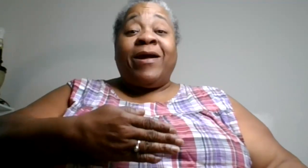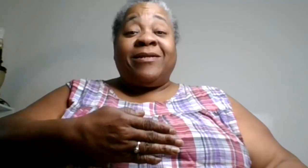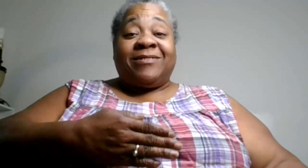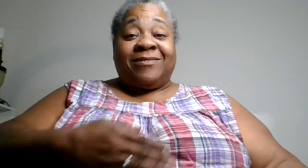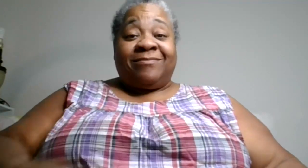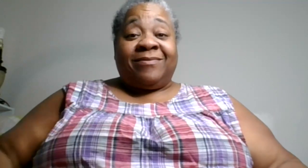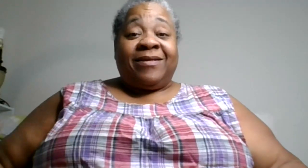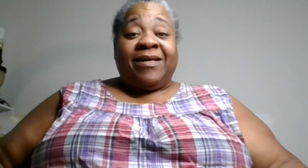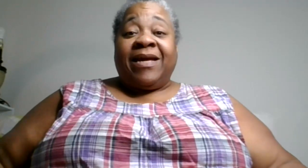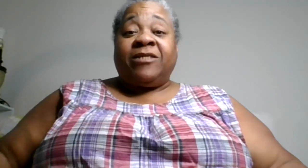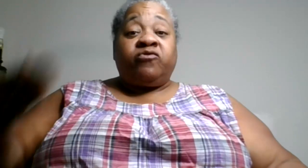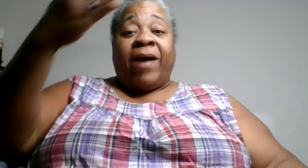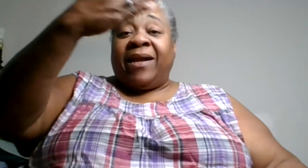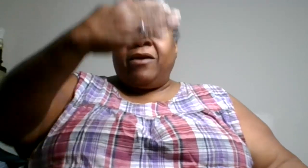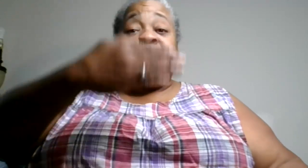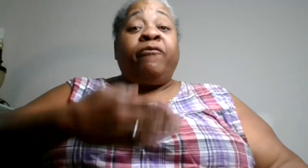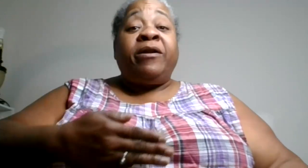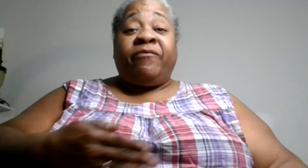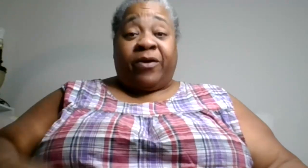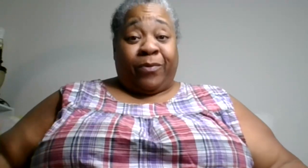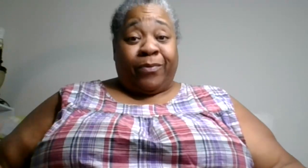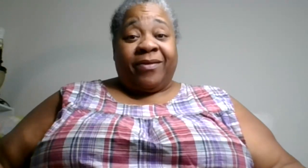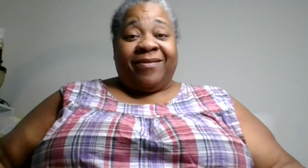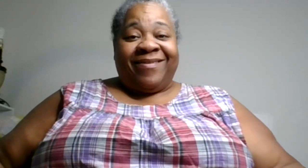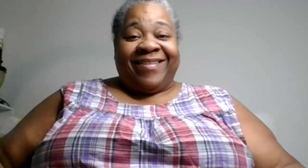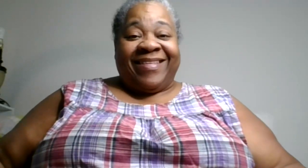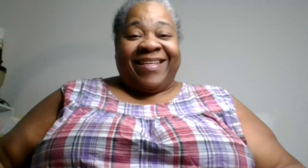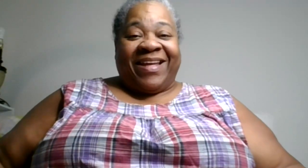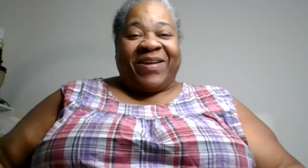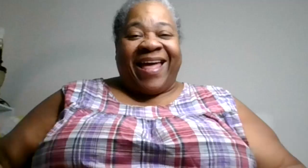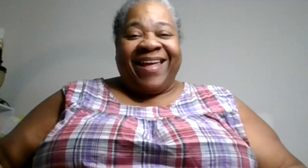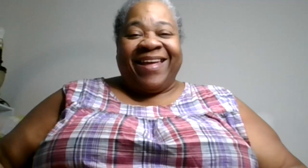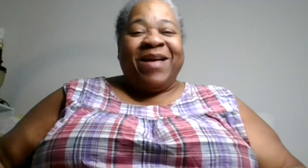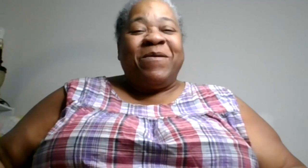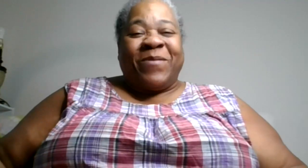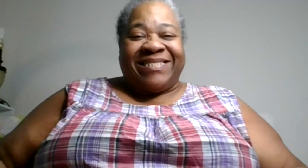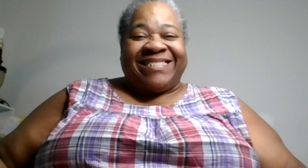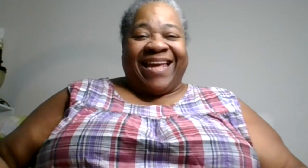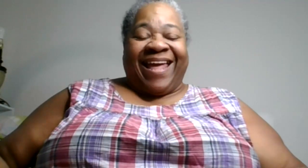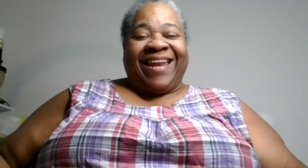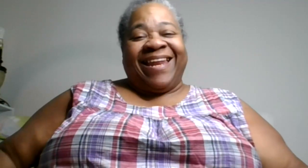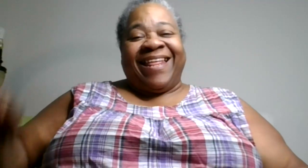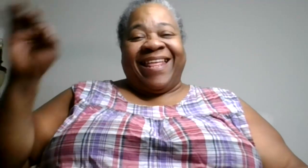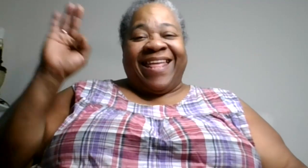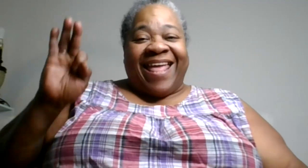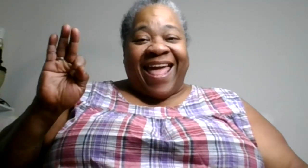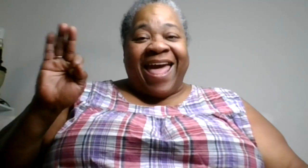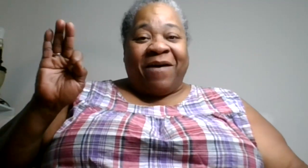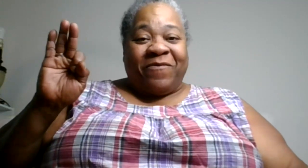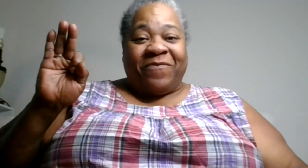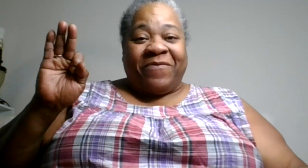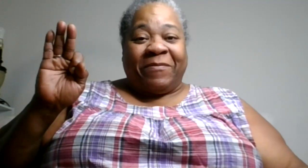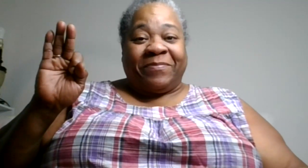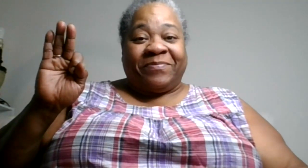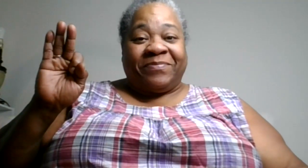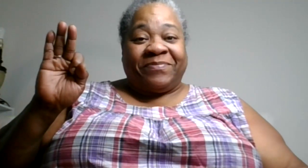Front. It's right in front of you. Okay? Once again, F.